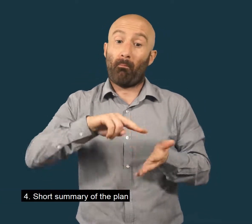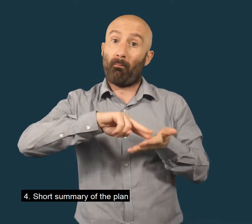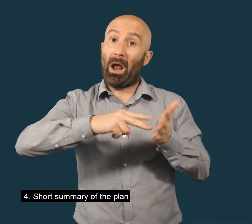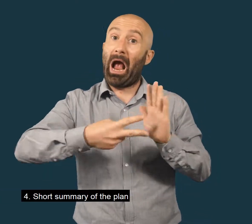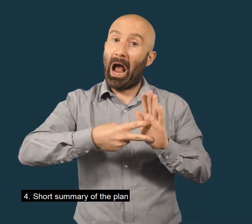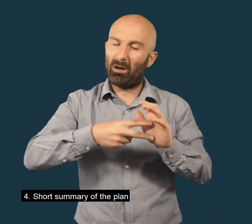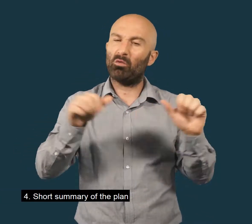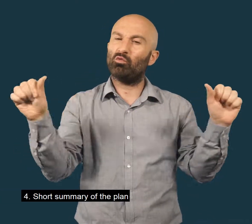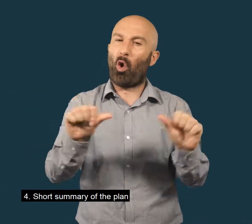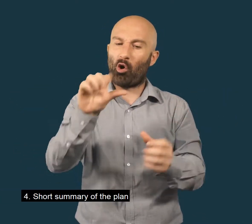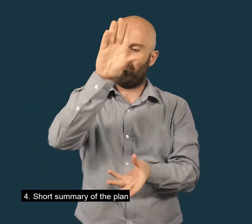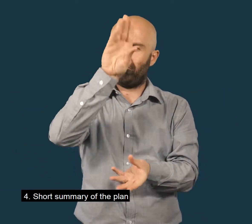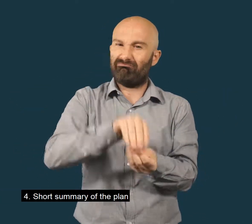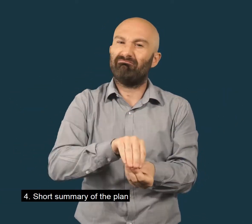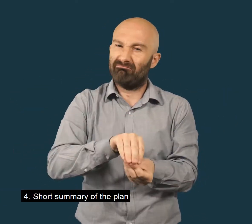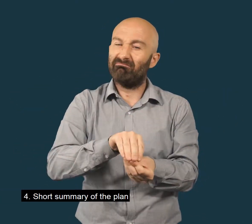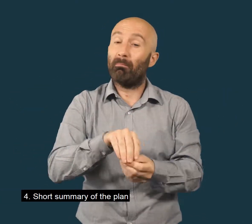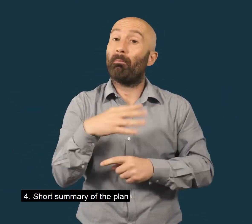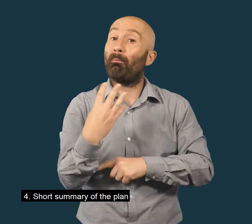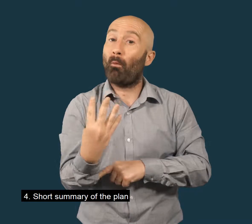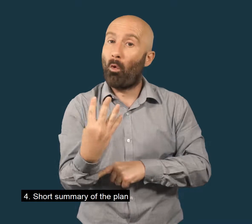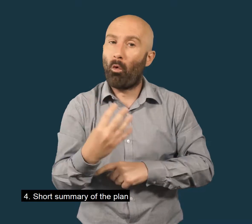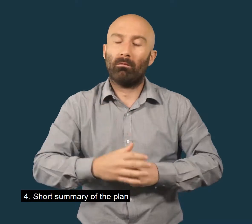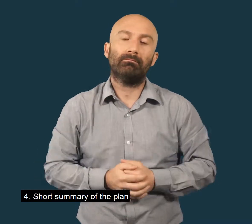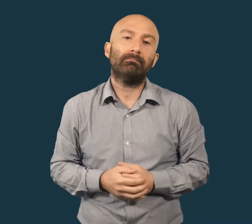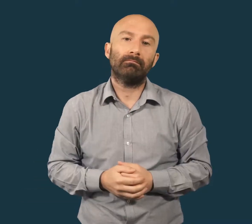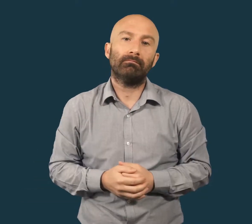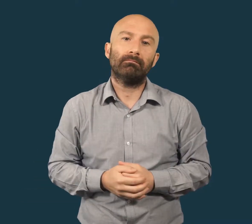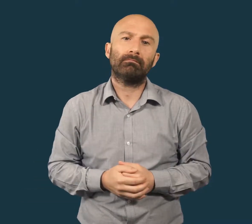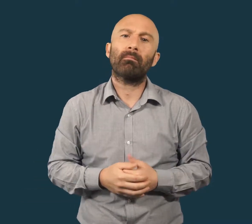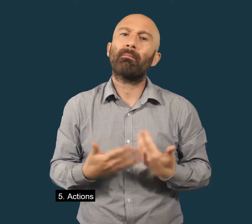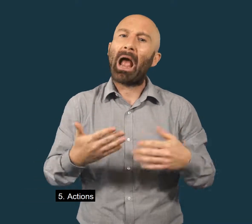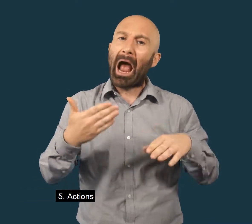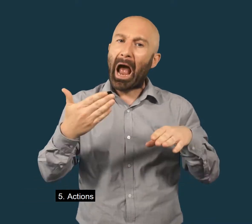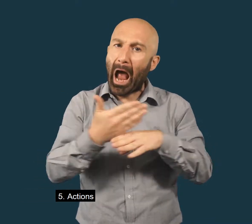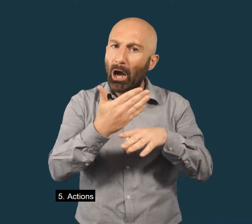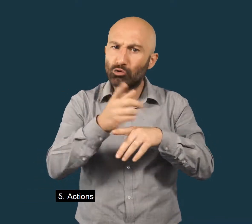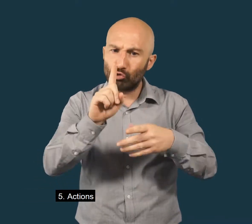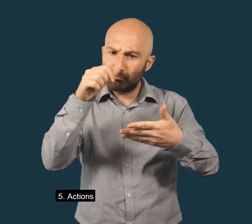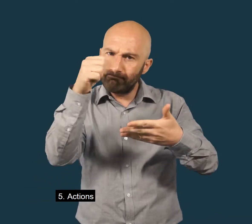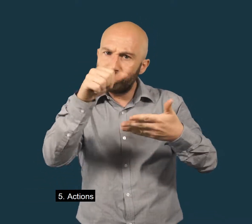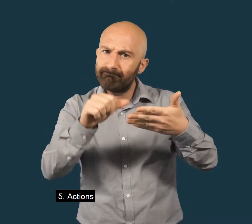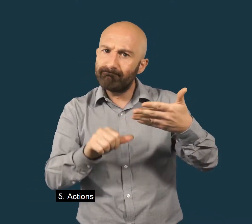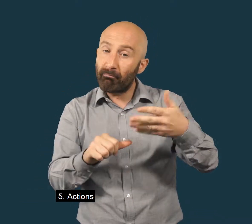4. Short summary of the plan 5. Actions